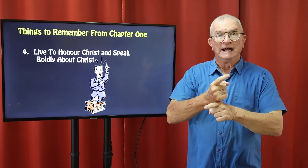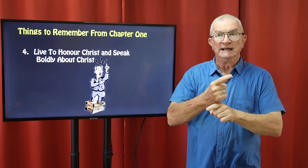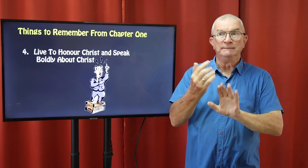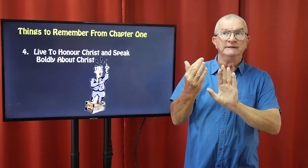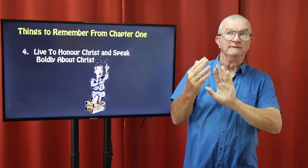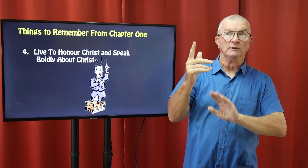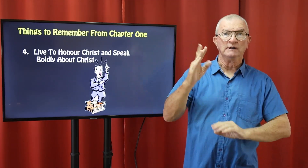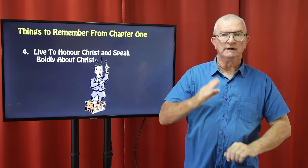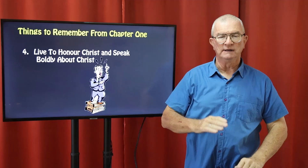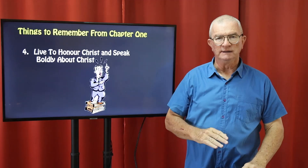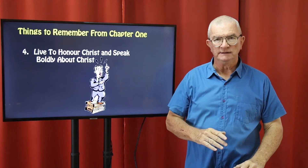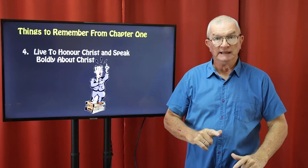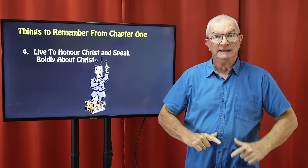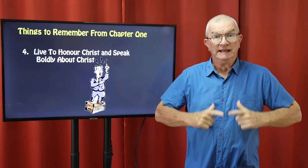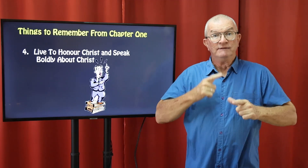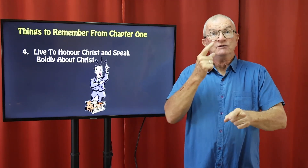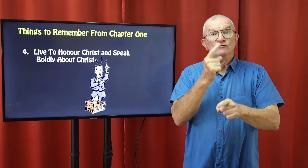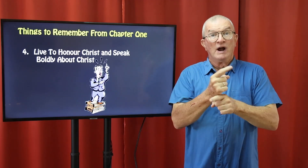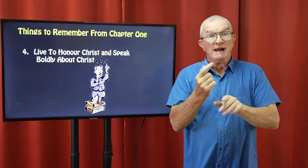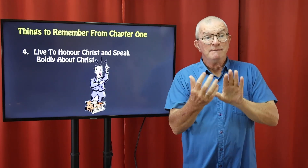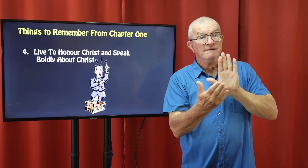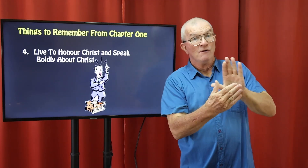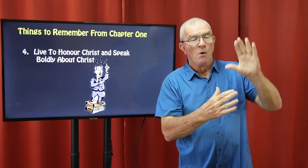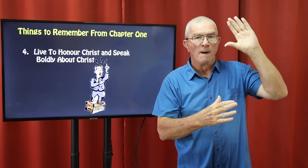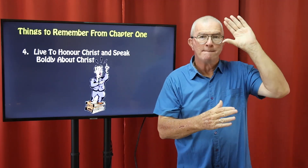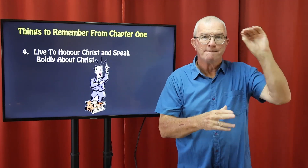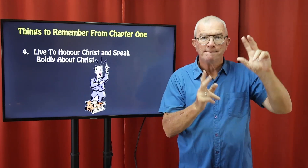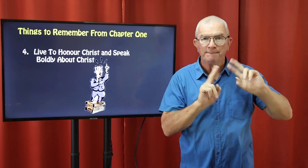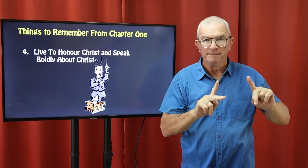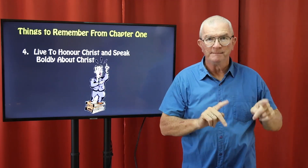Living right before God, living right before people.